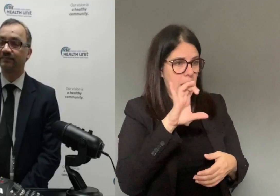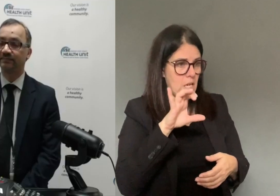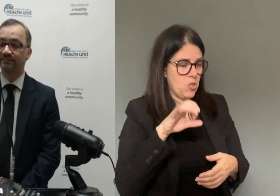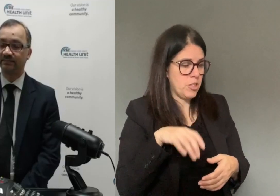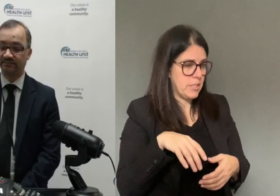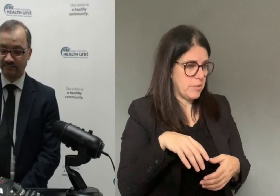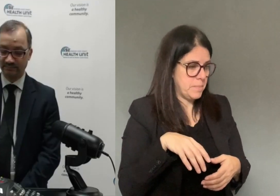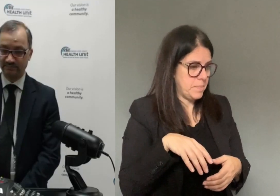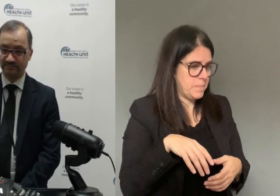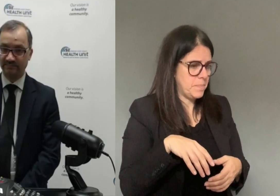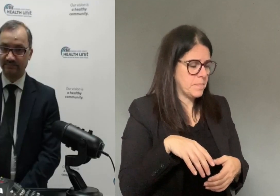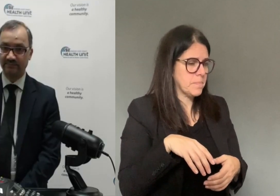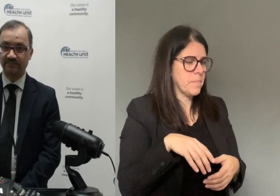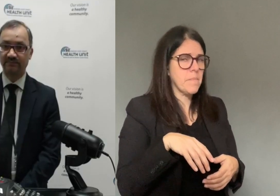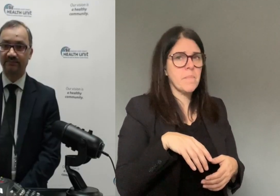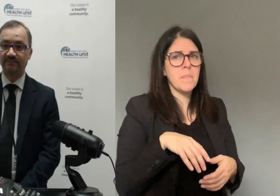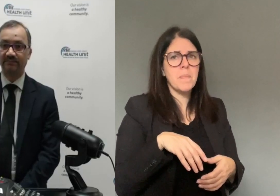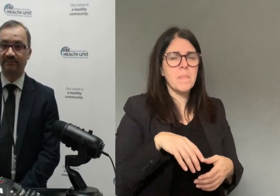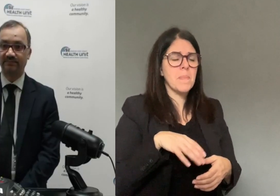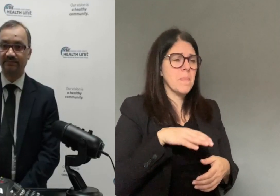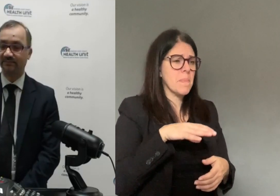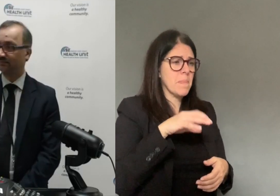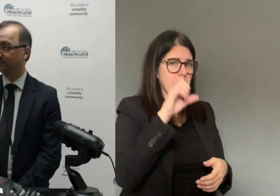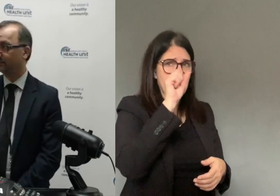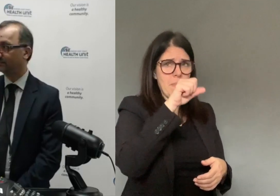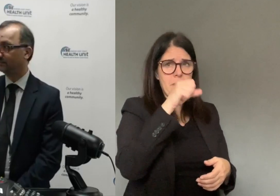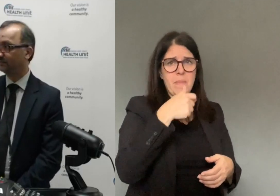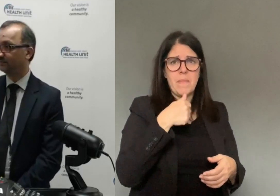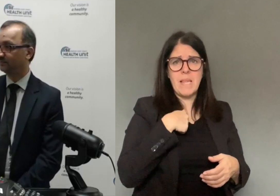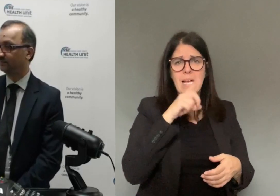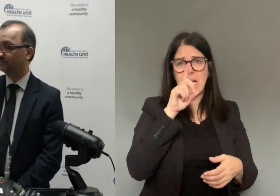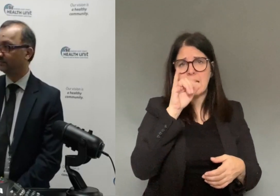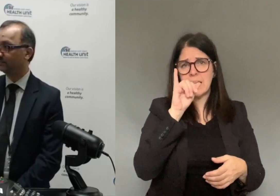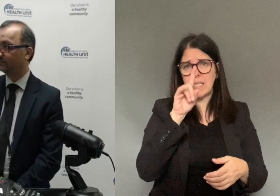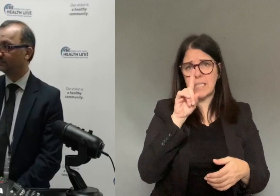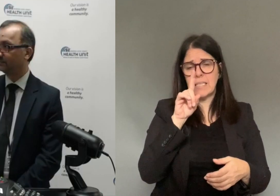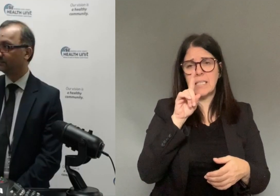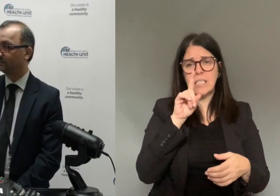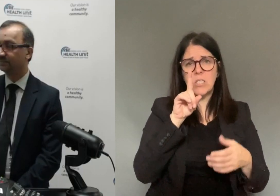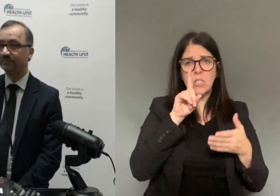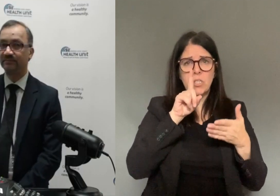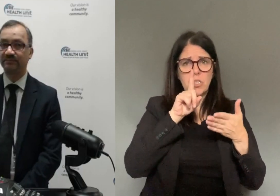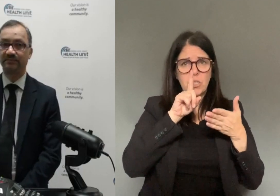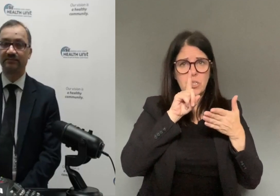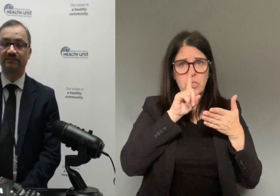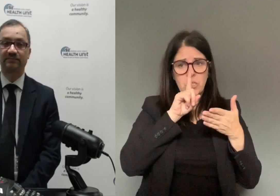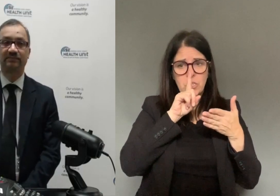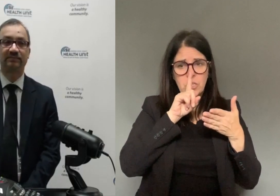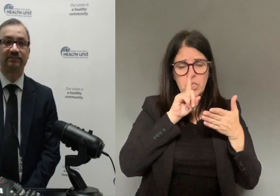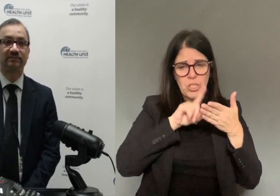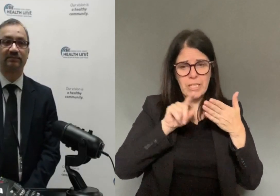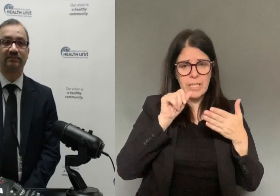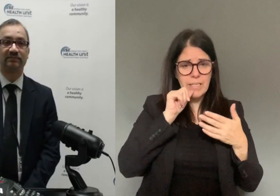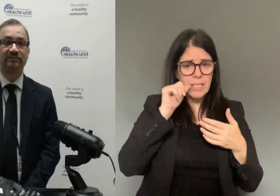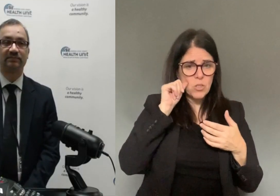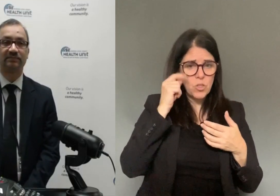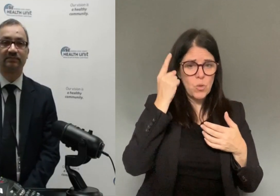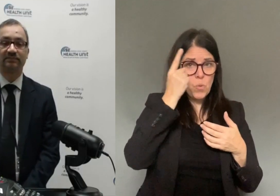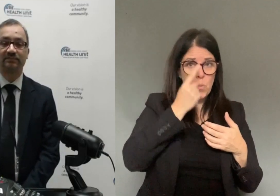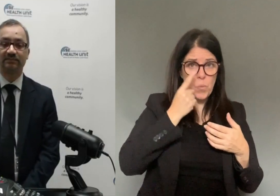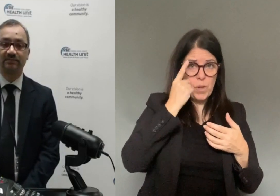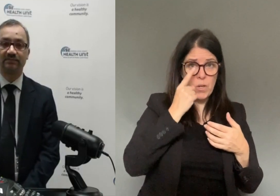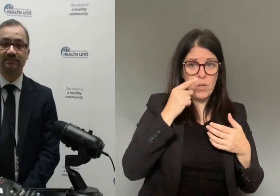I know I checked in on this yesterday, Mike, but has there been any word yet on if Windsor-Essex will be receiving any of the